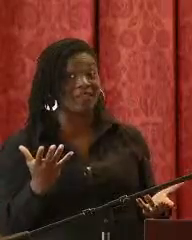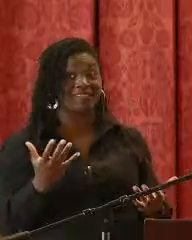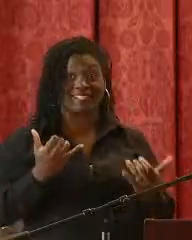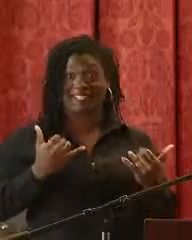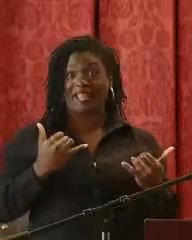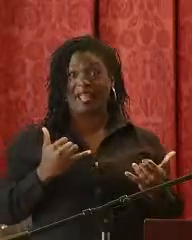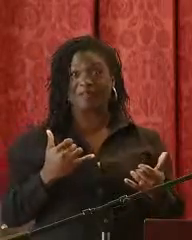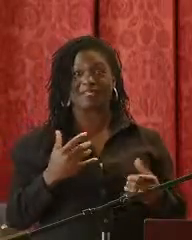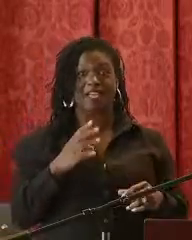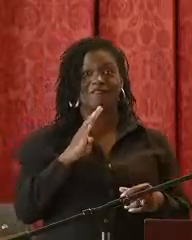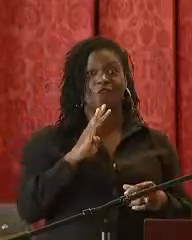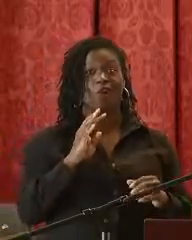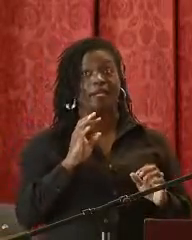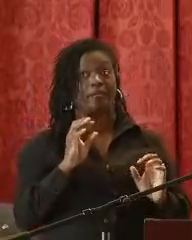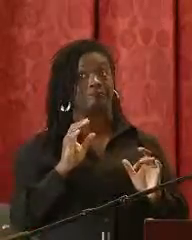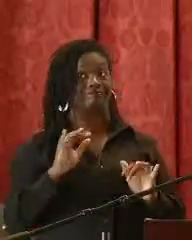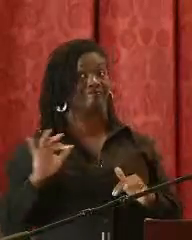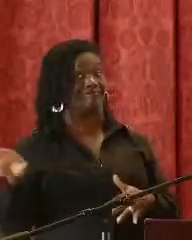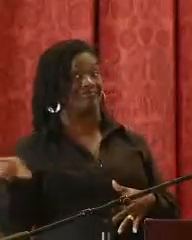40-some years later.